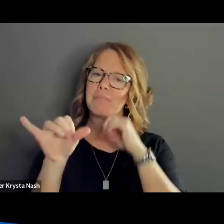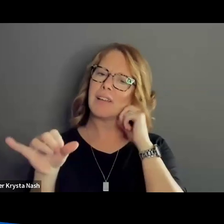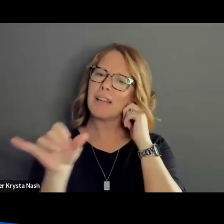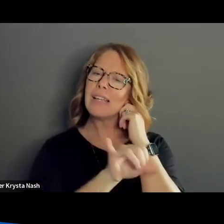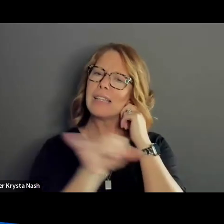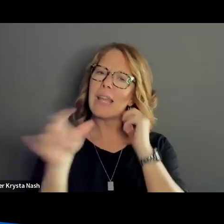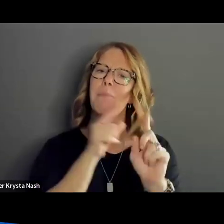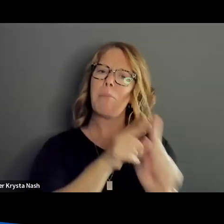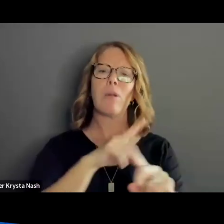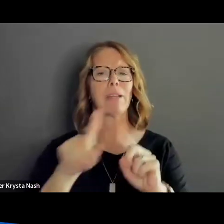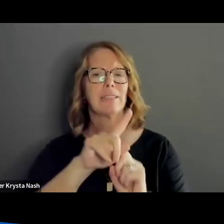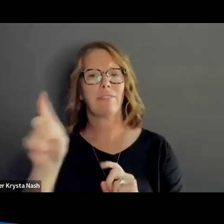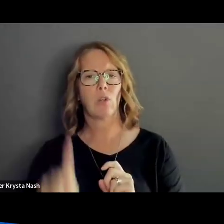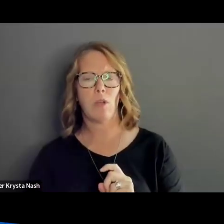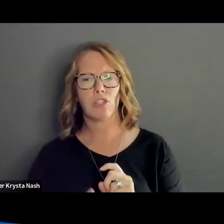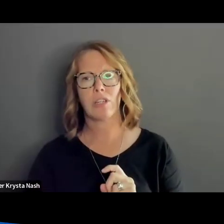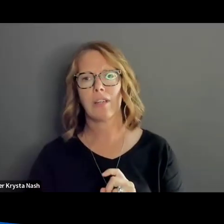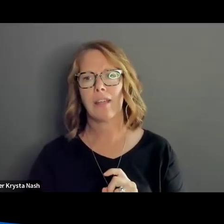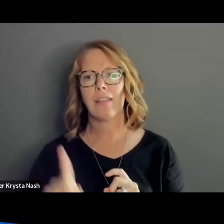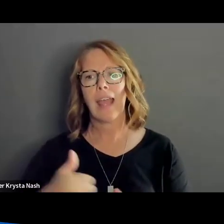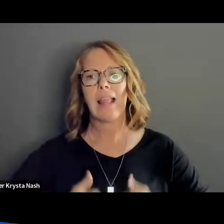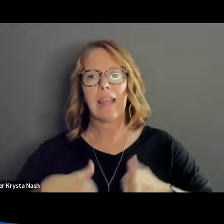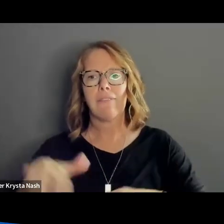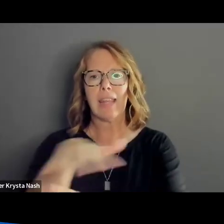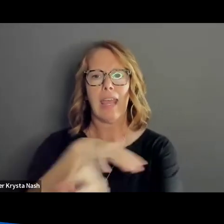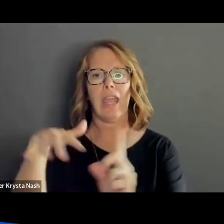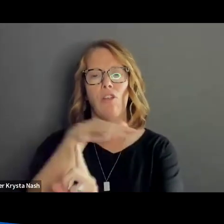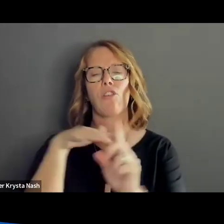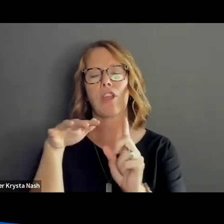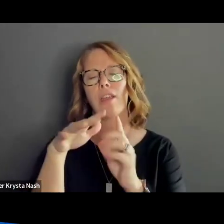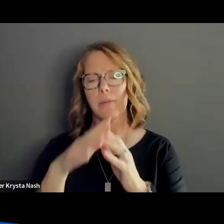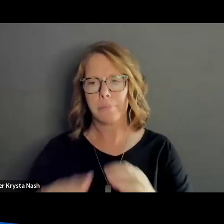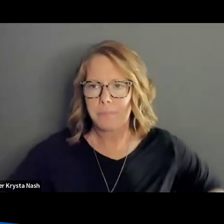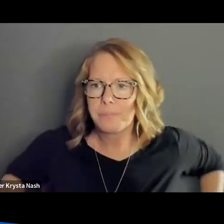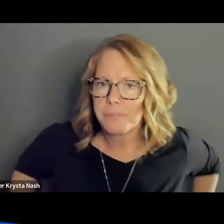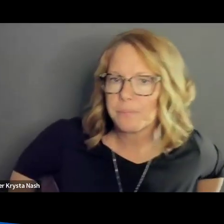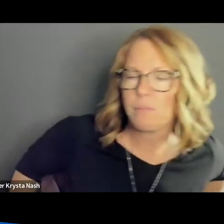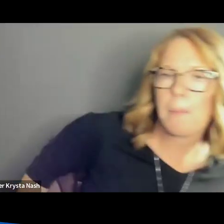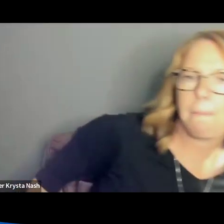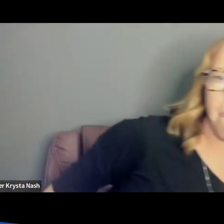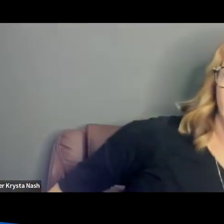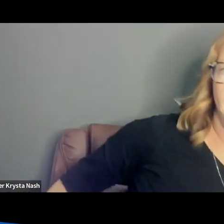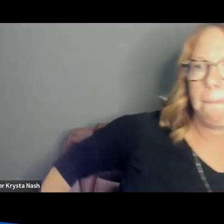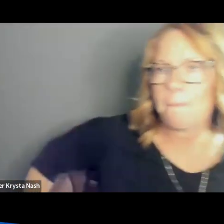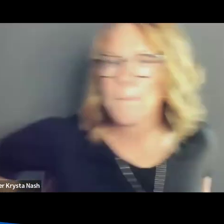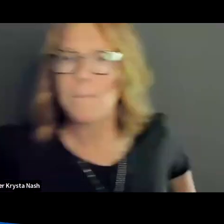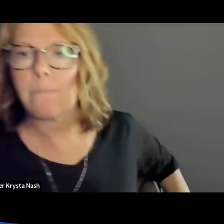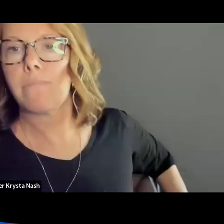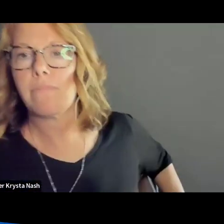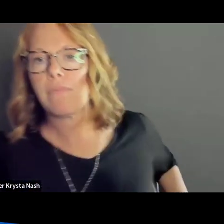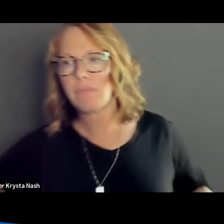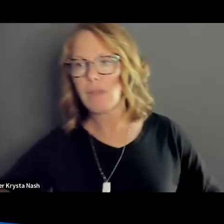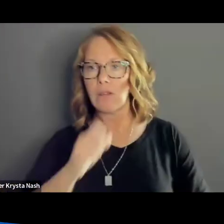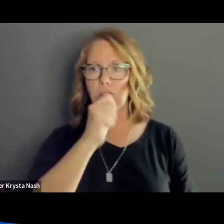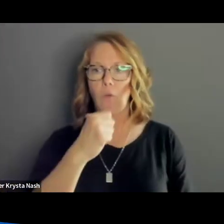same point. And they live in areas where they don't have um, accommodations